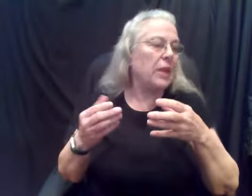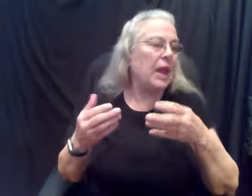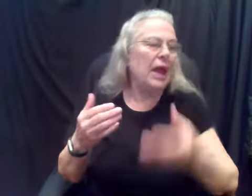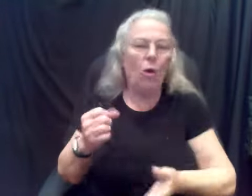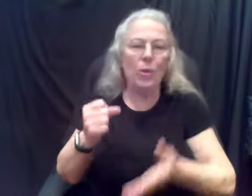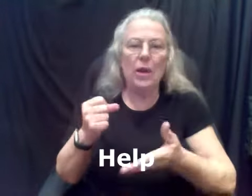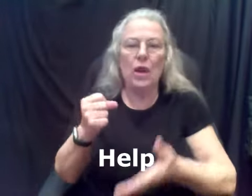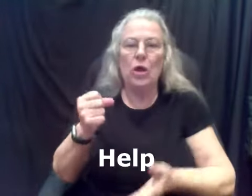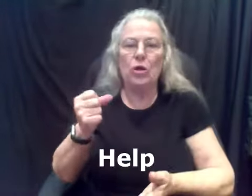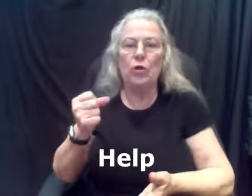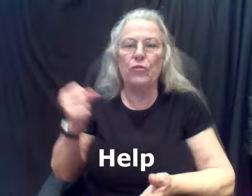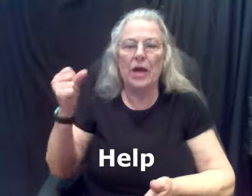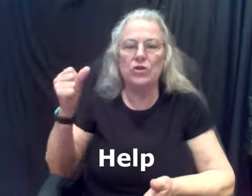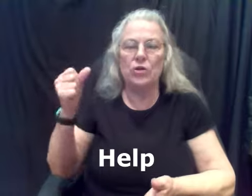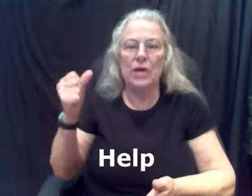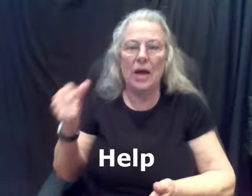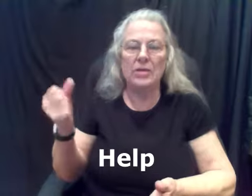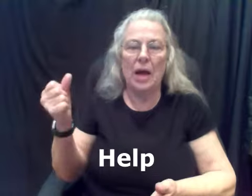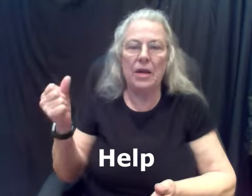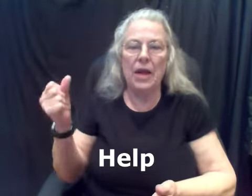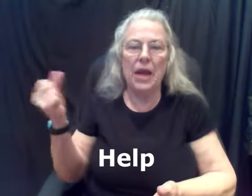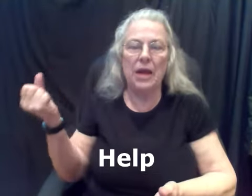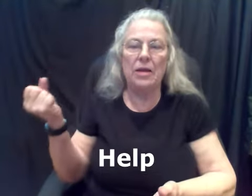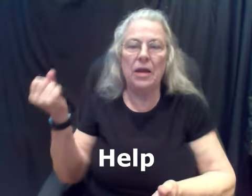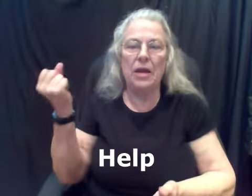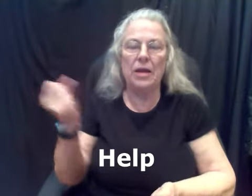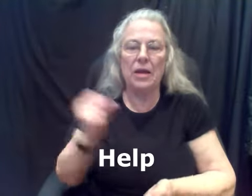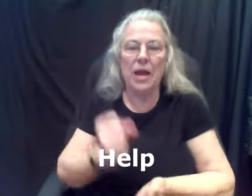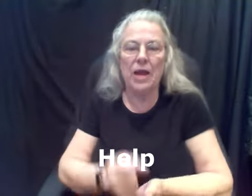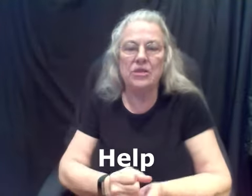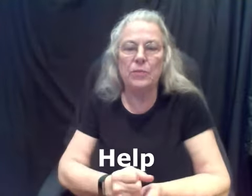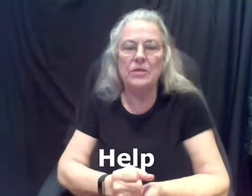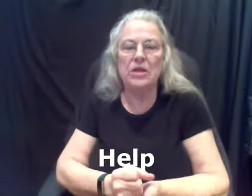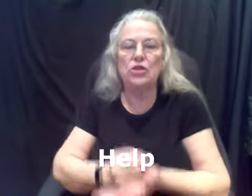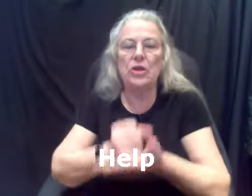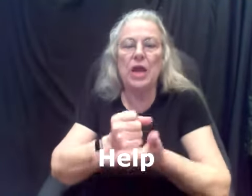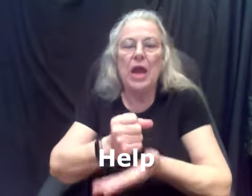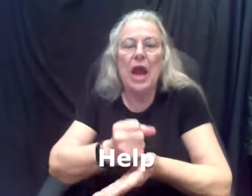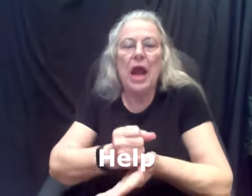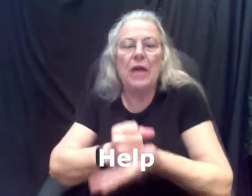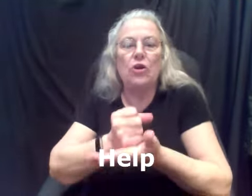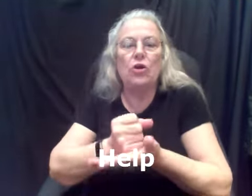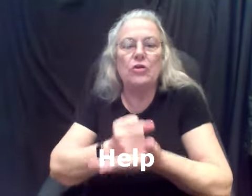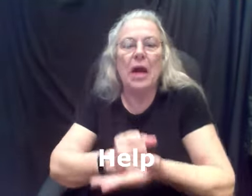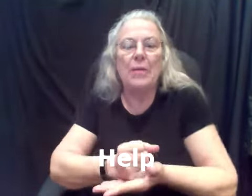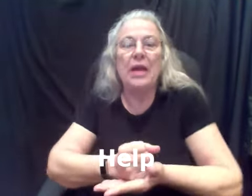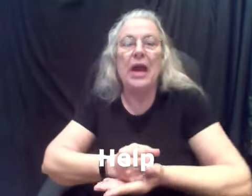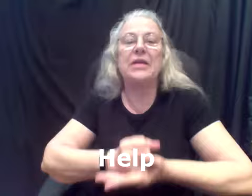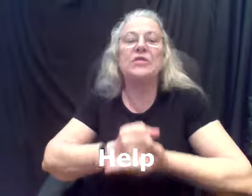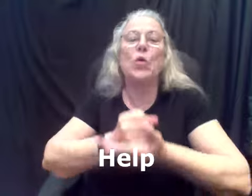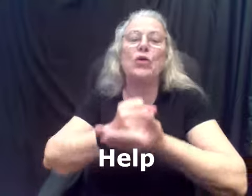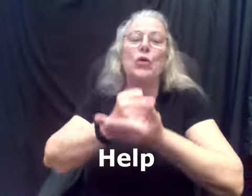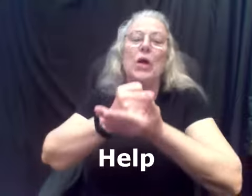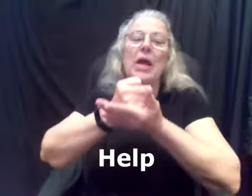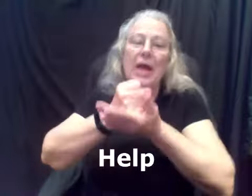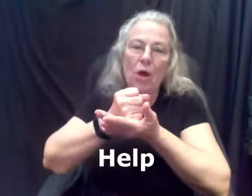Help. You've got your non-dominant hand in an S position, and your dominant hand is going to help it